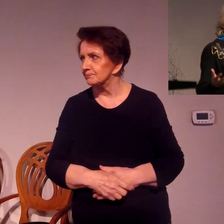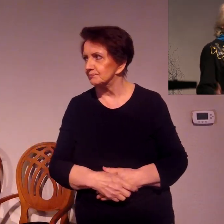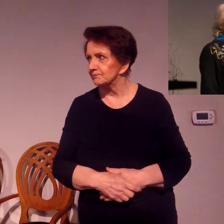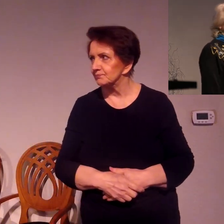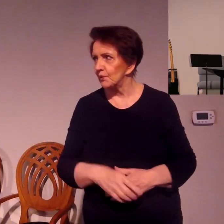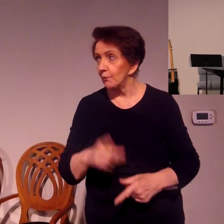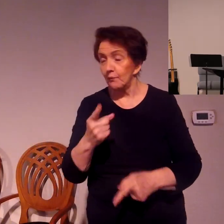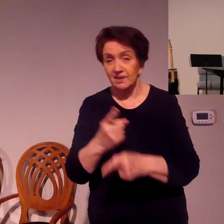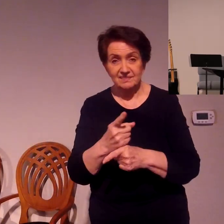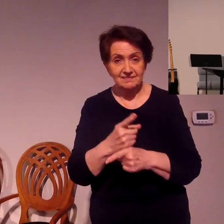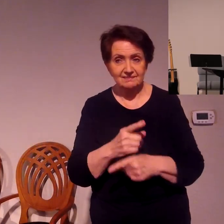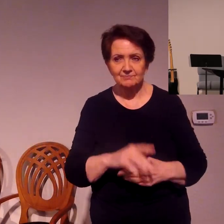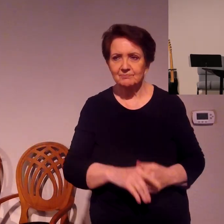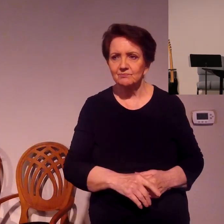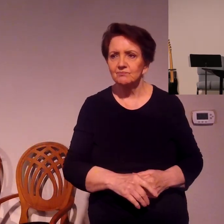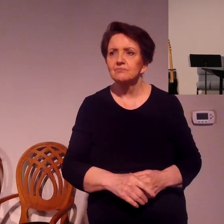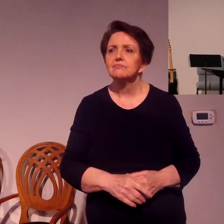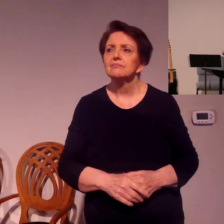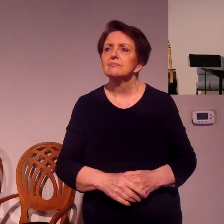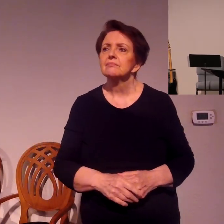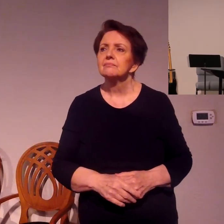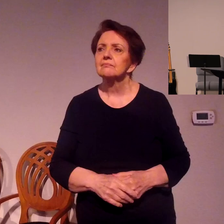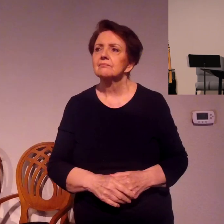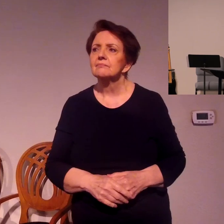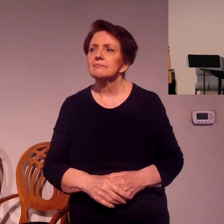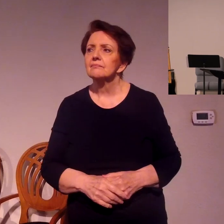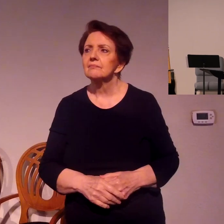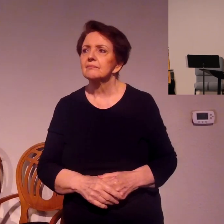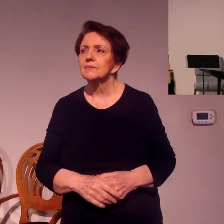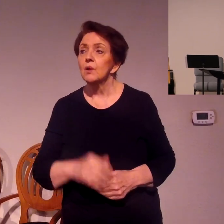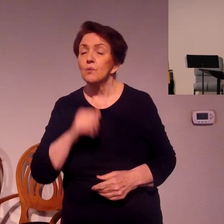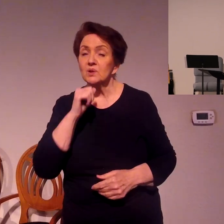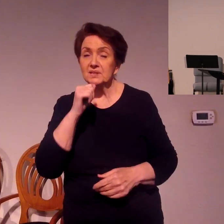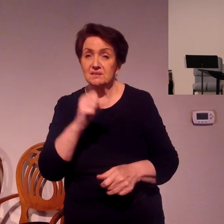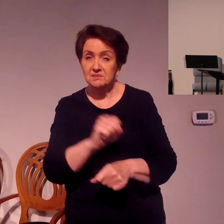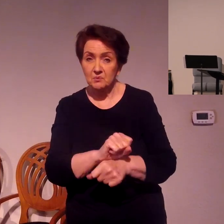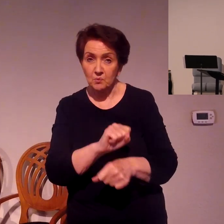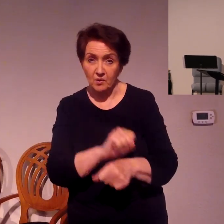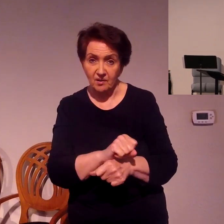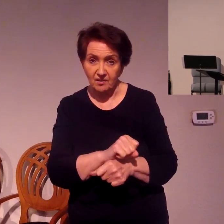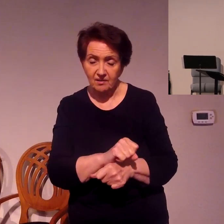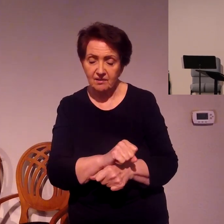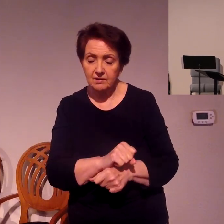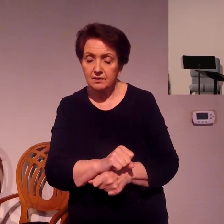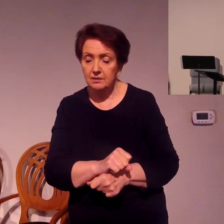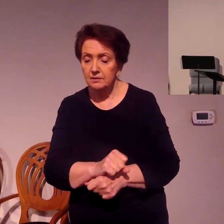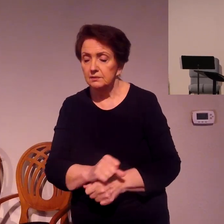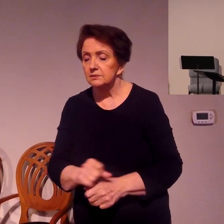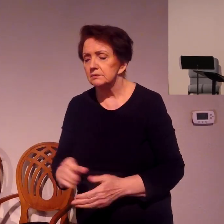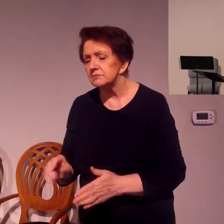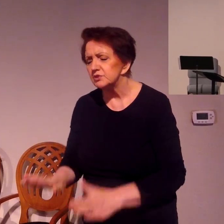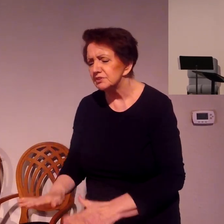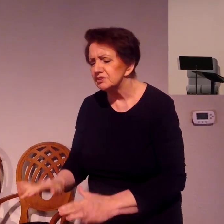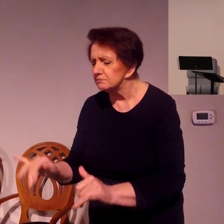Right? So what doesn't work is for me to say, Karen, could you just be smaller?